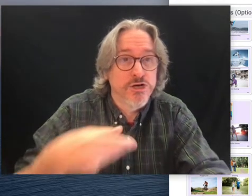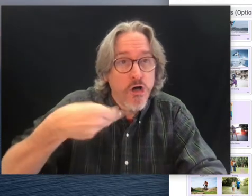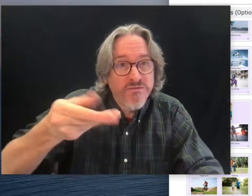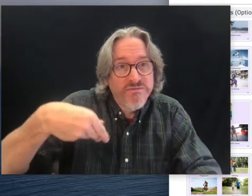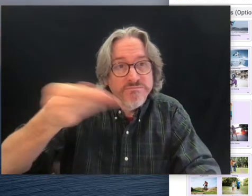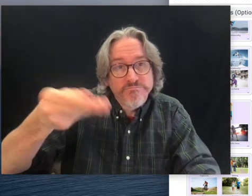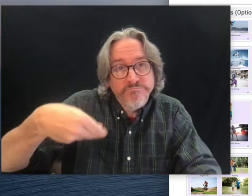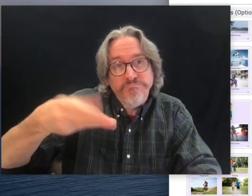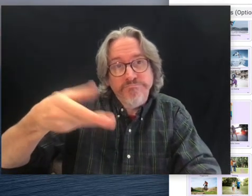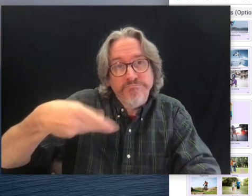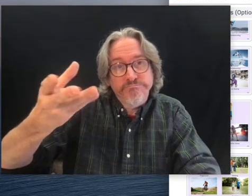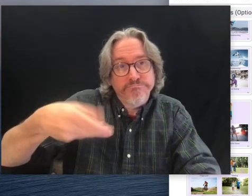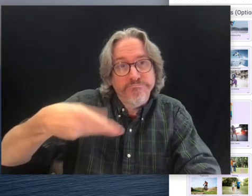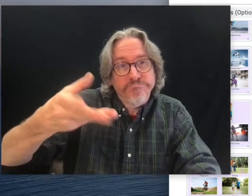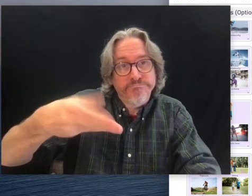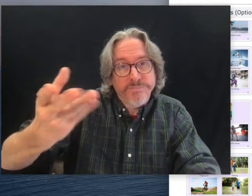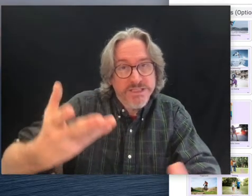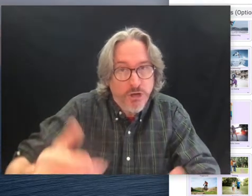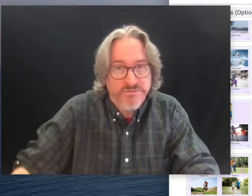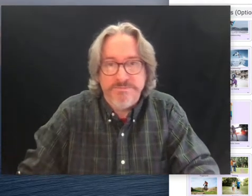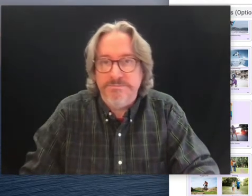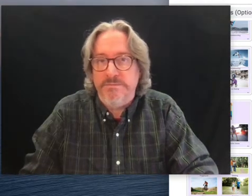Disc golf.